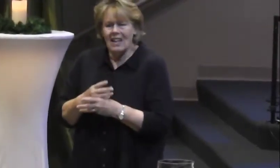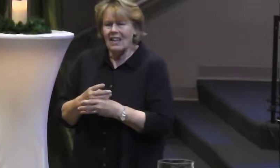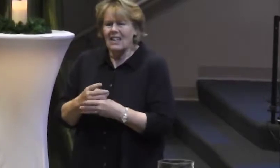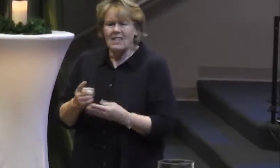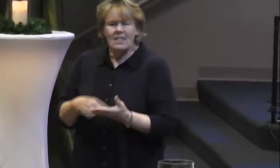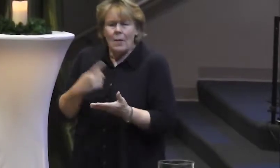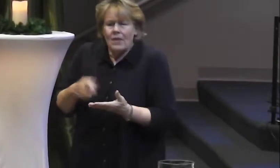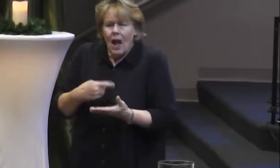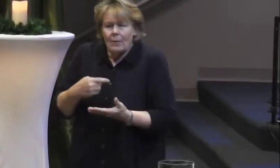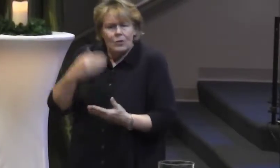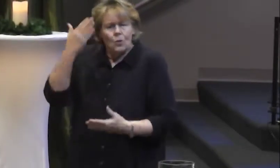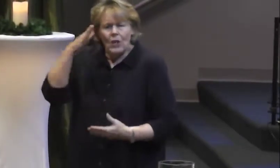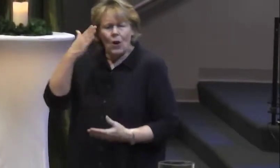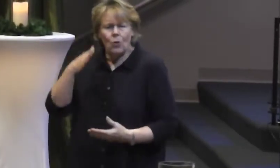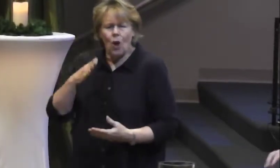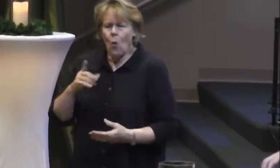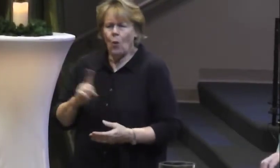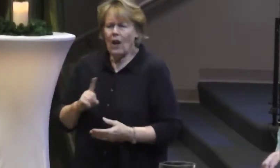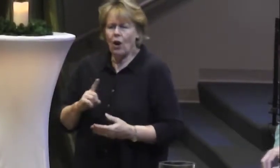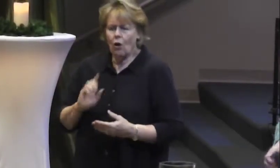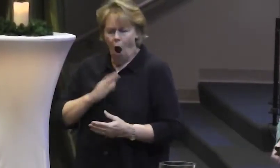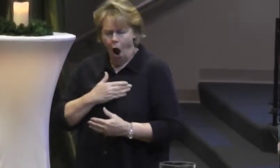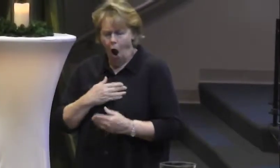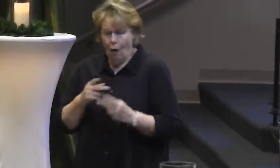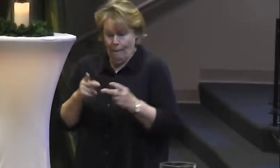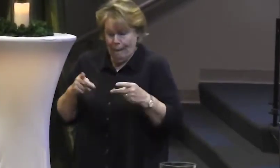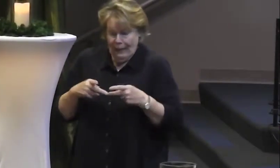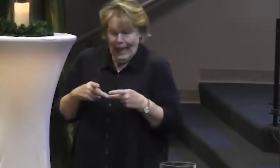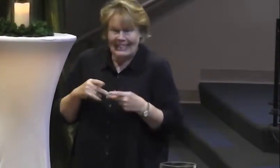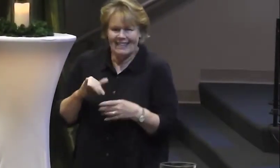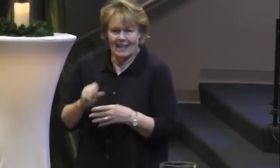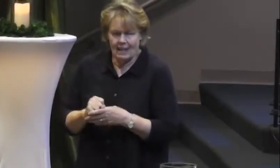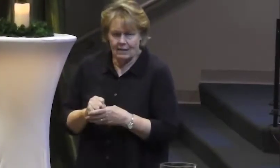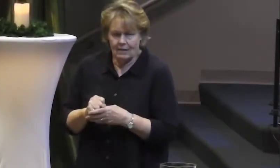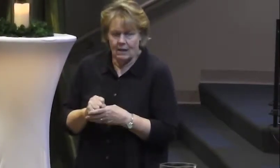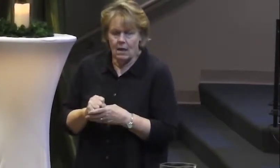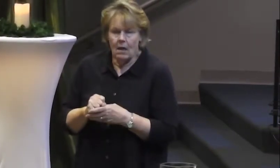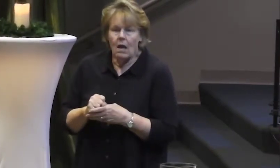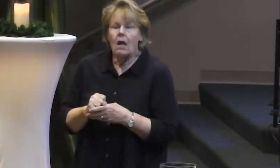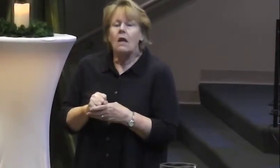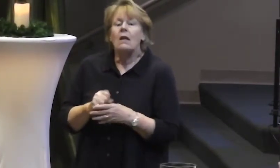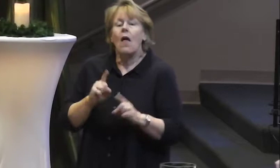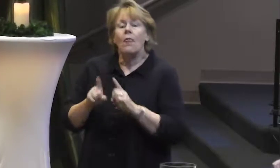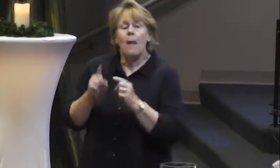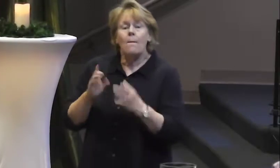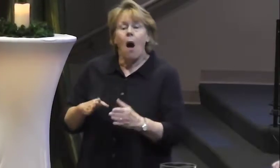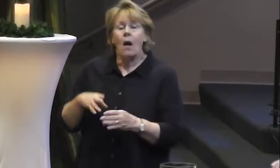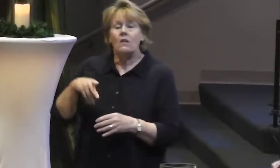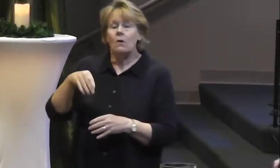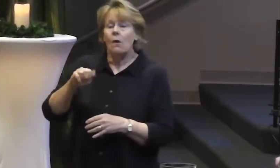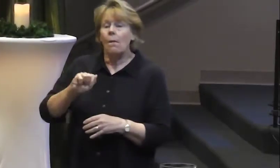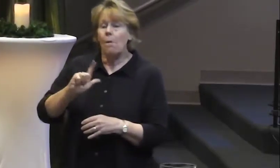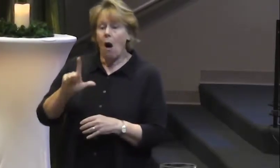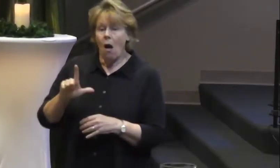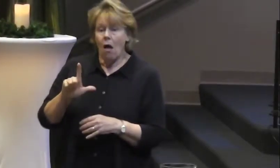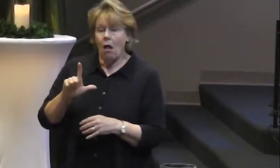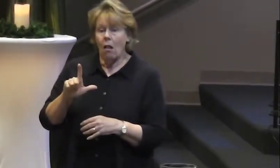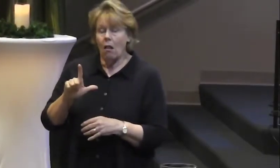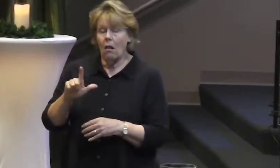is. Now here's how the Apostle Paul puts it in Romans chapter 8. We know that the whole